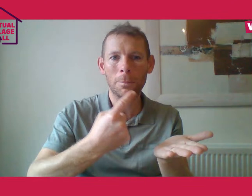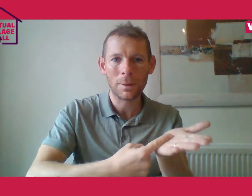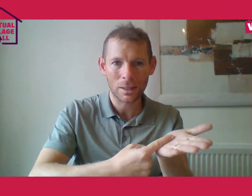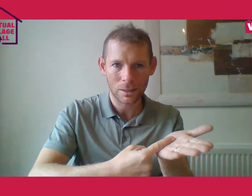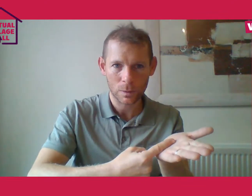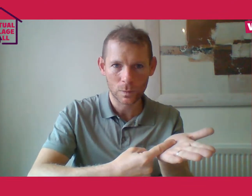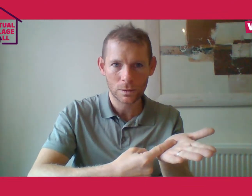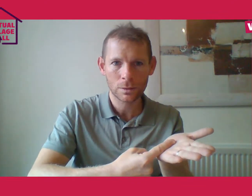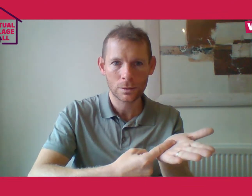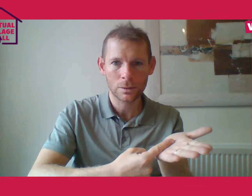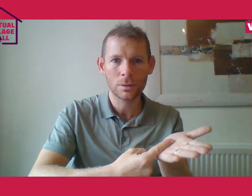£13,